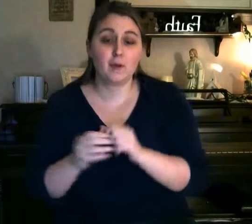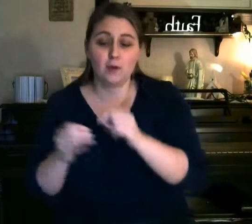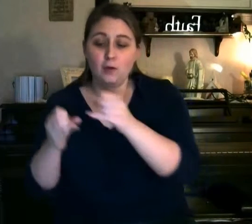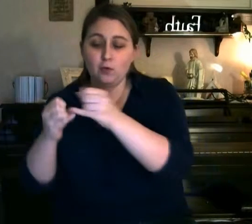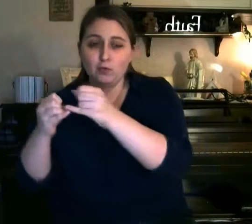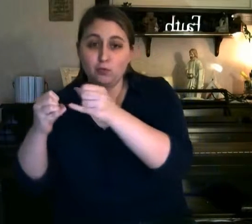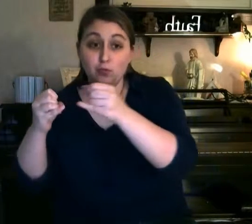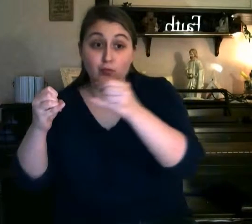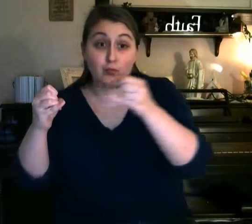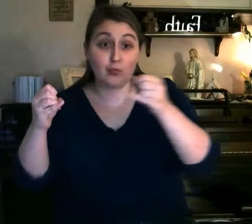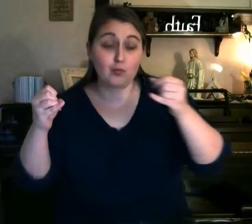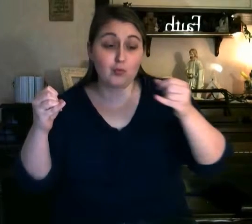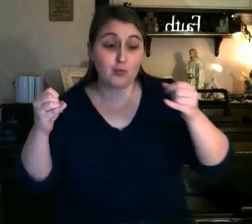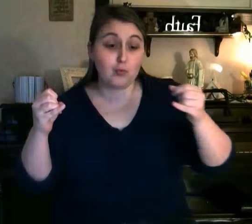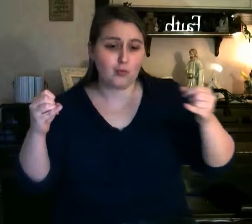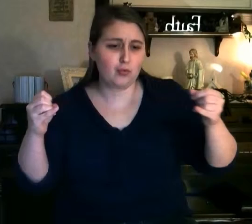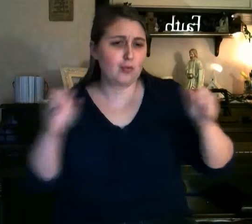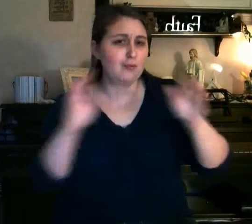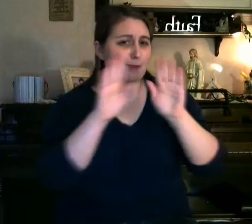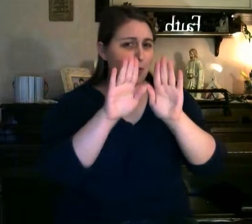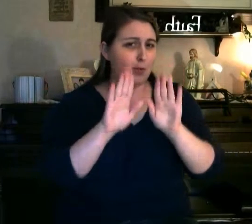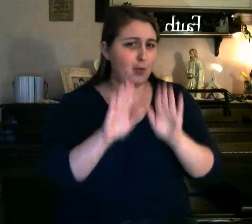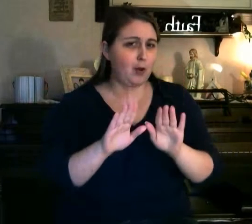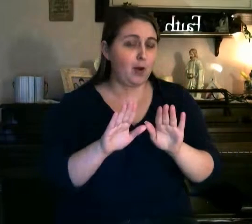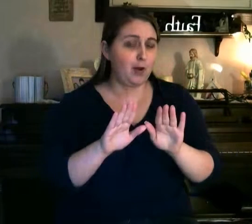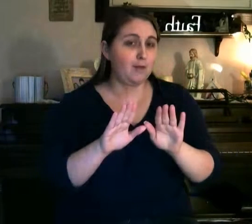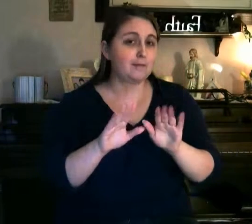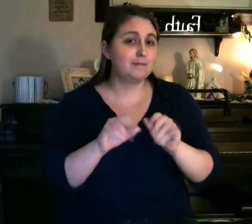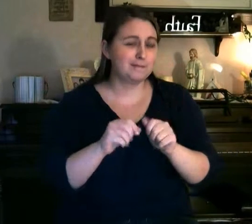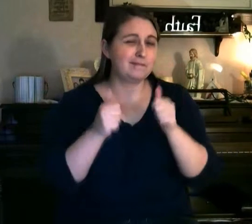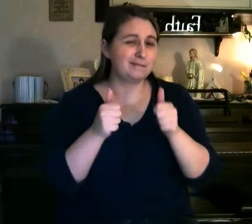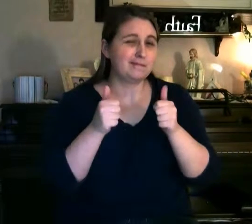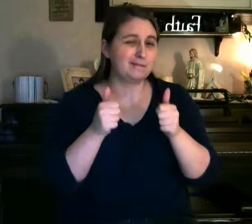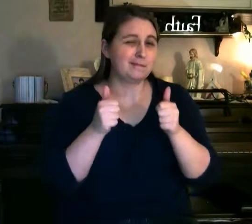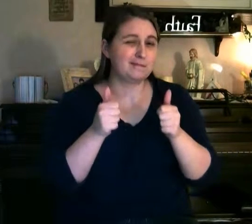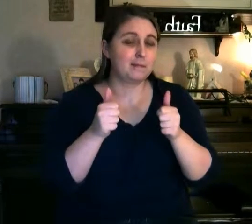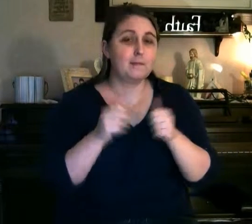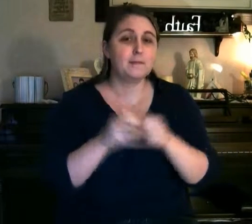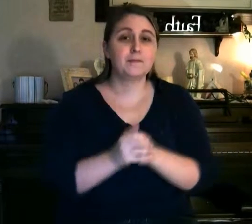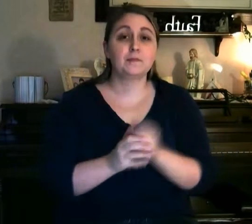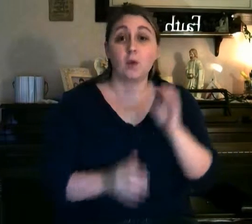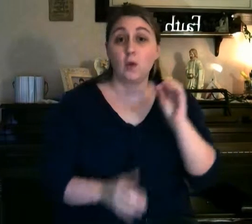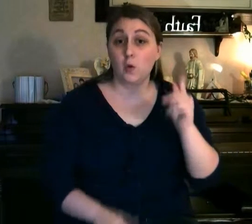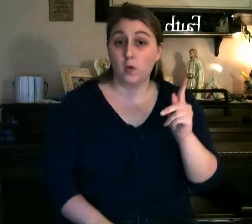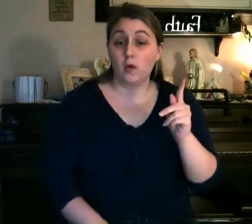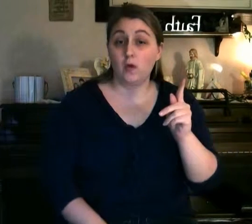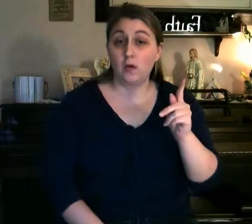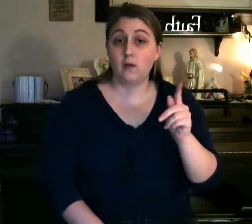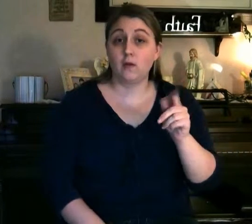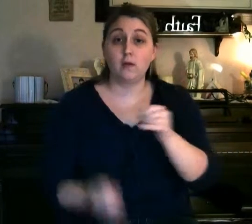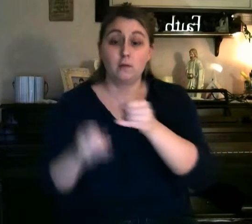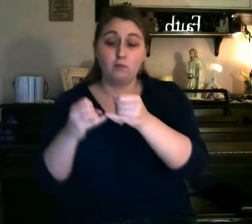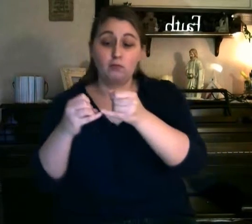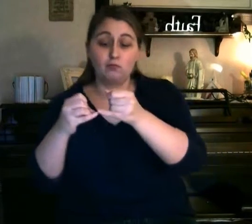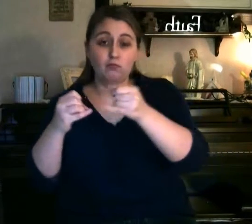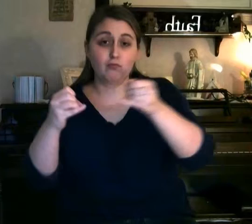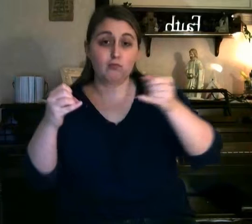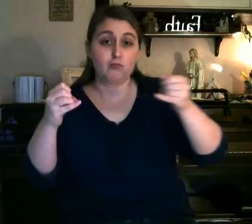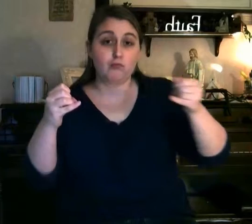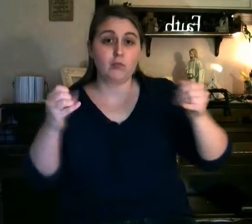amazing. Let me see. Oh, yeah, look at that. Okay, so that's a nice looking line. I'm